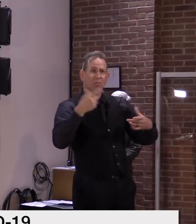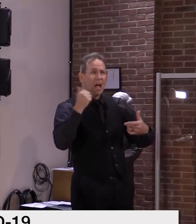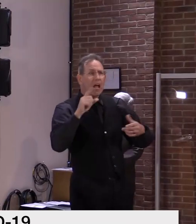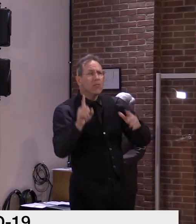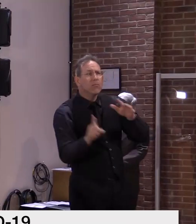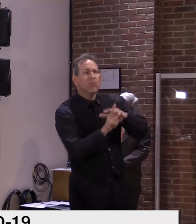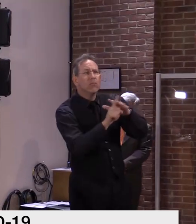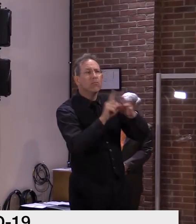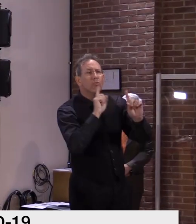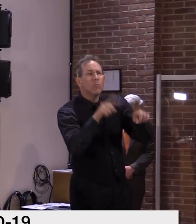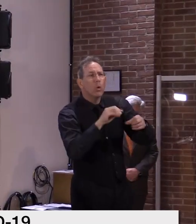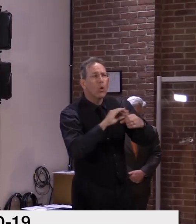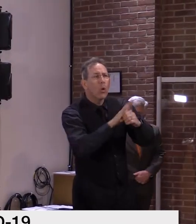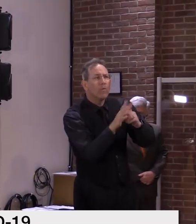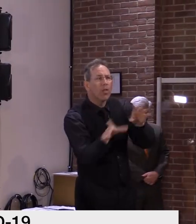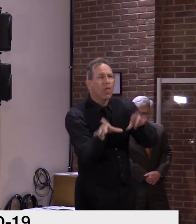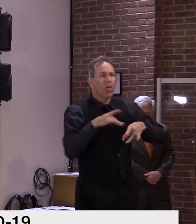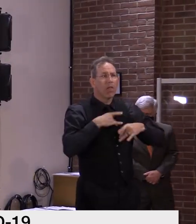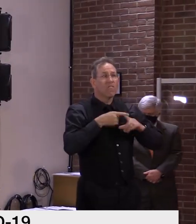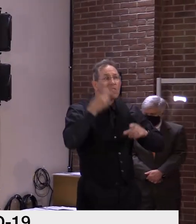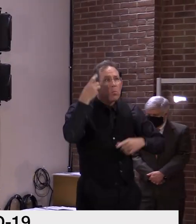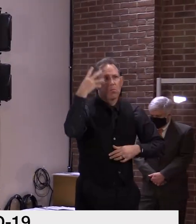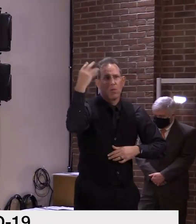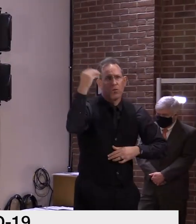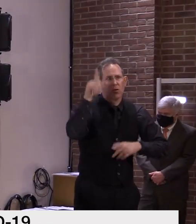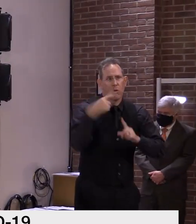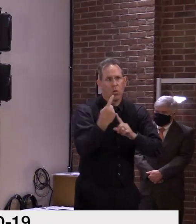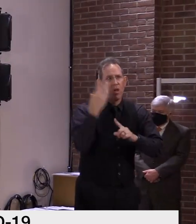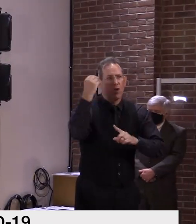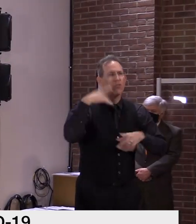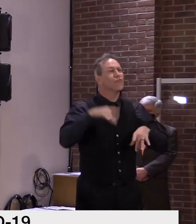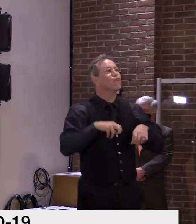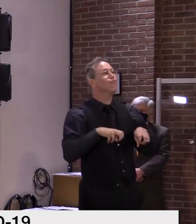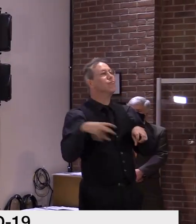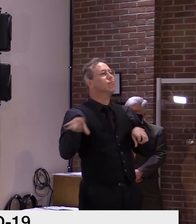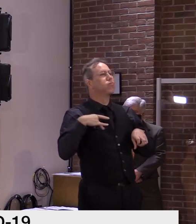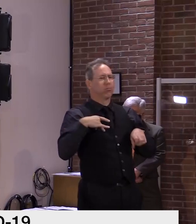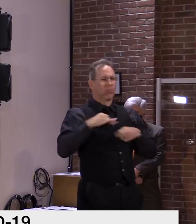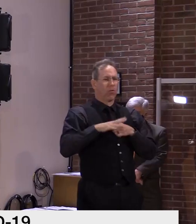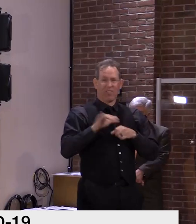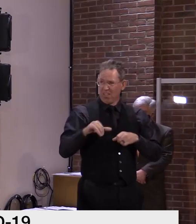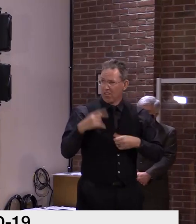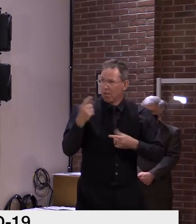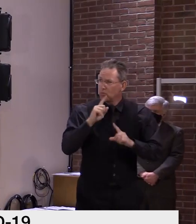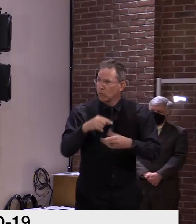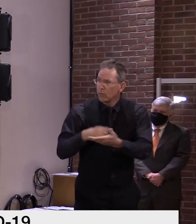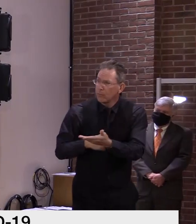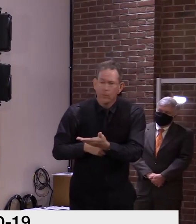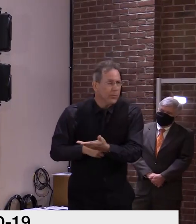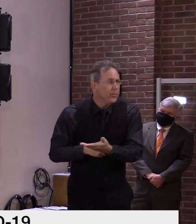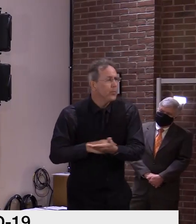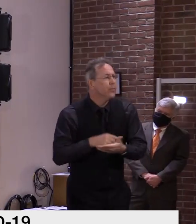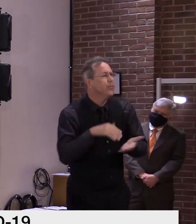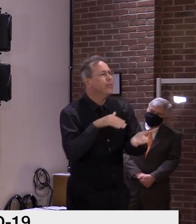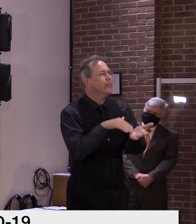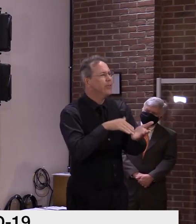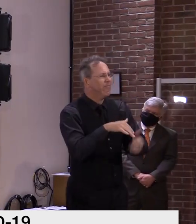Yeah, great question. And a lot of interest today on this very topic due to the New York Times